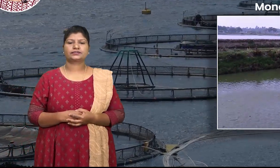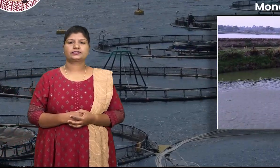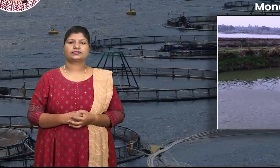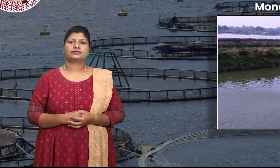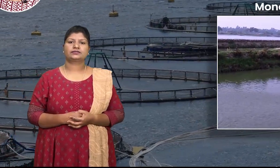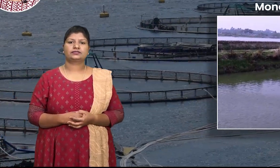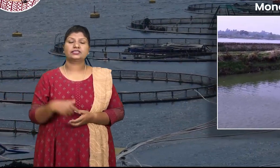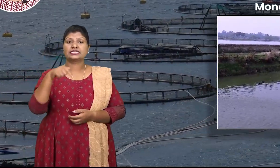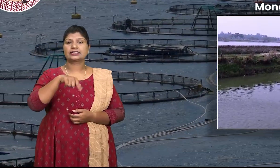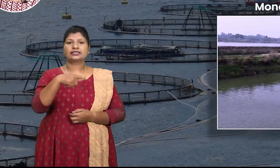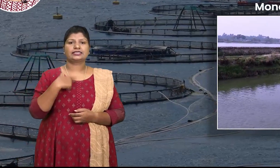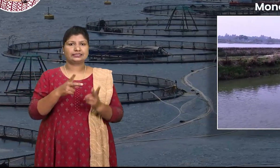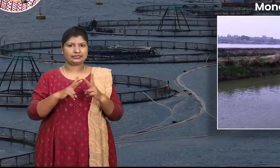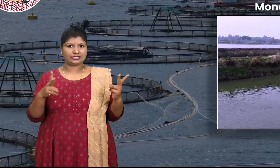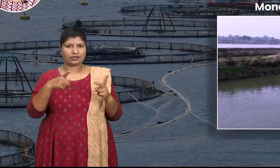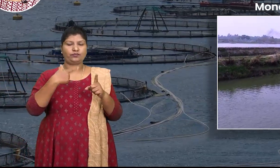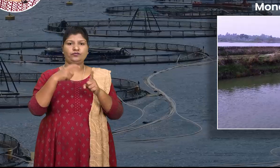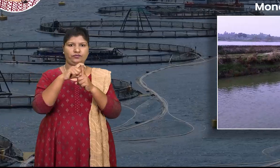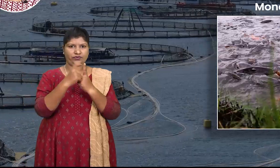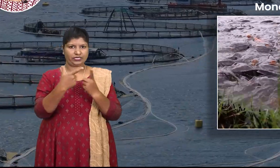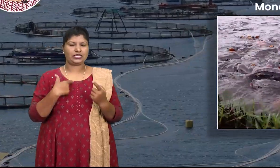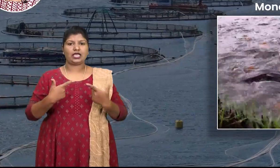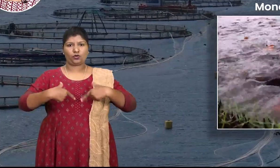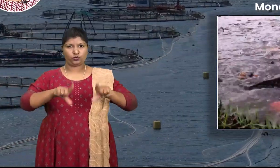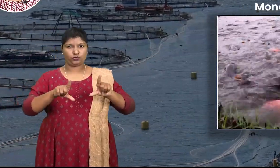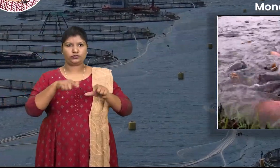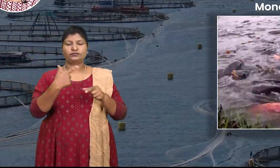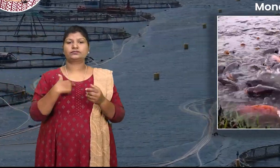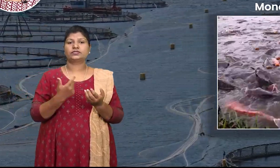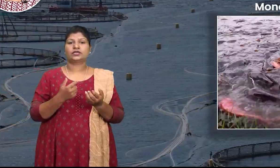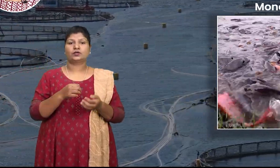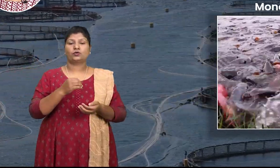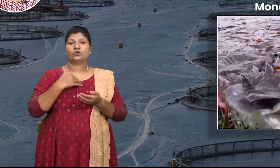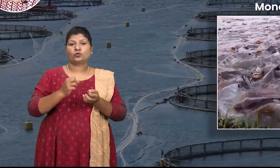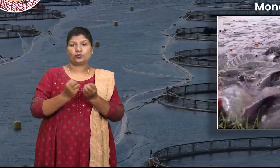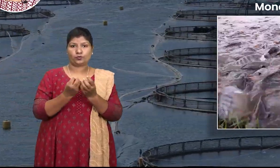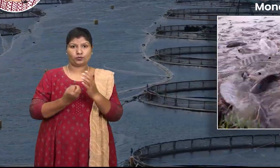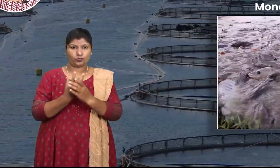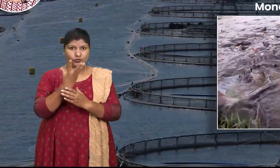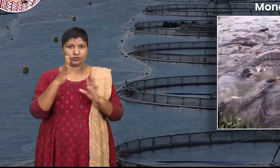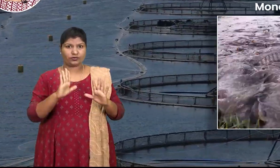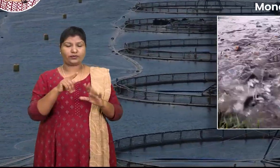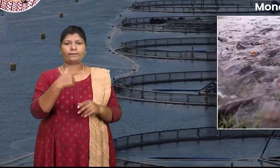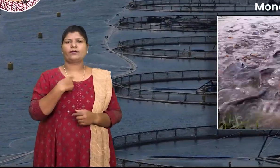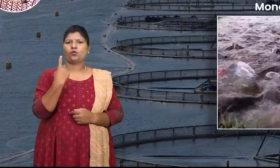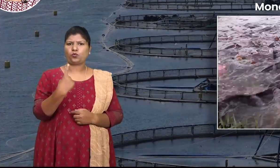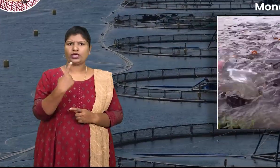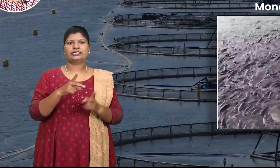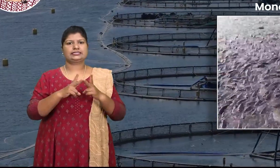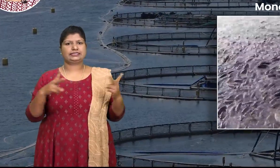Usually, this type of culture allows the growing of only one type, that